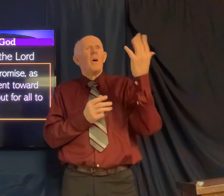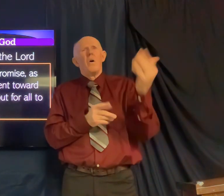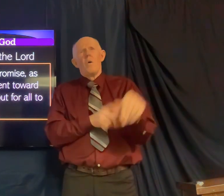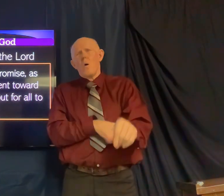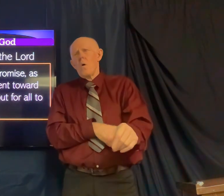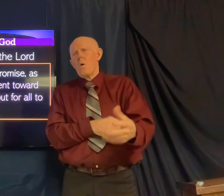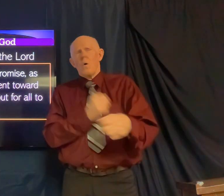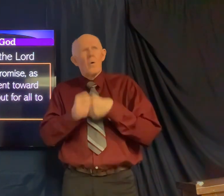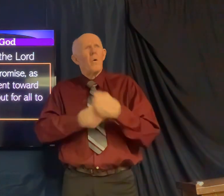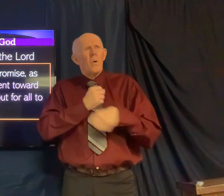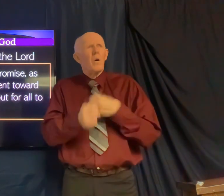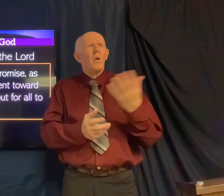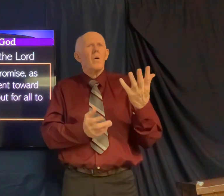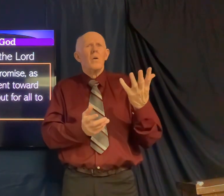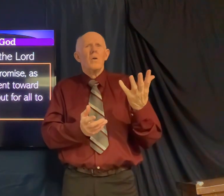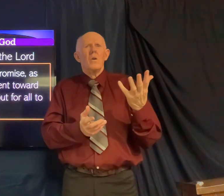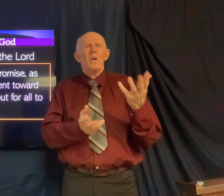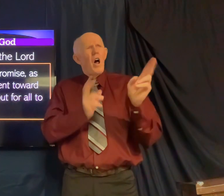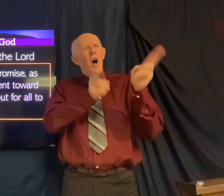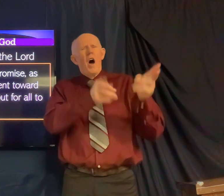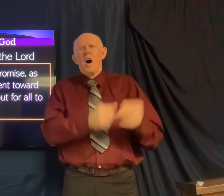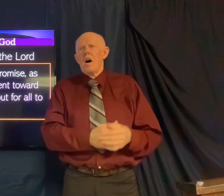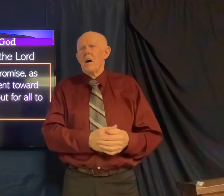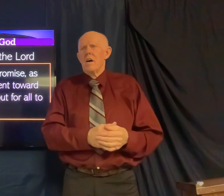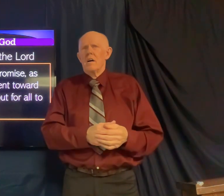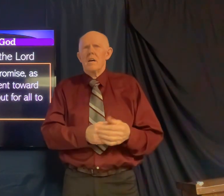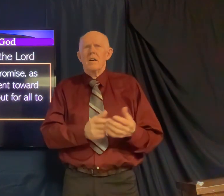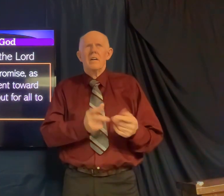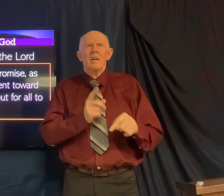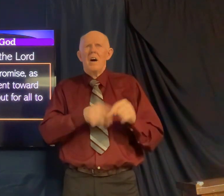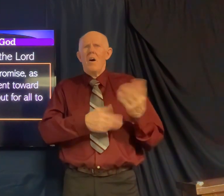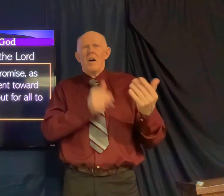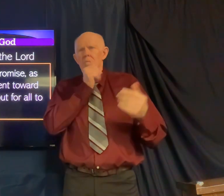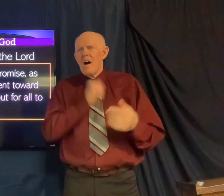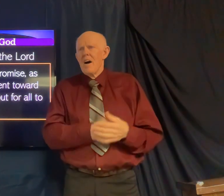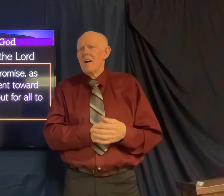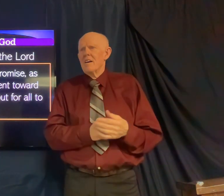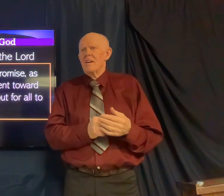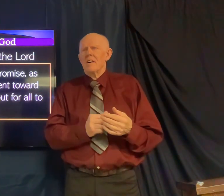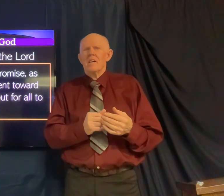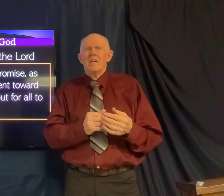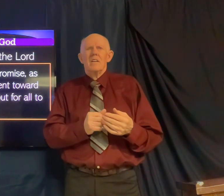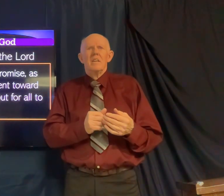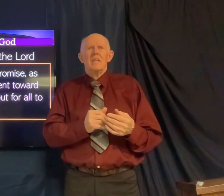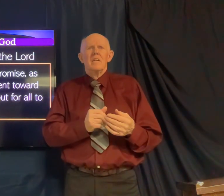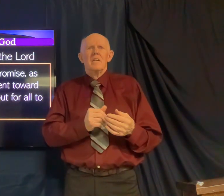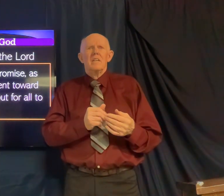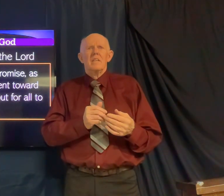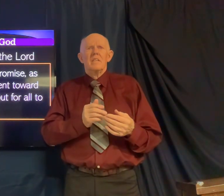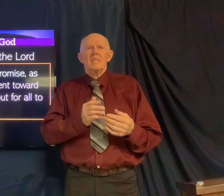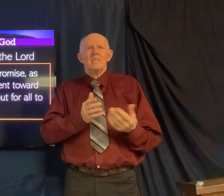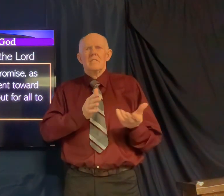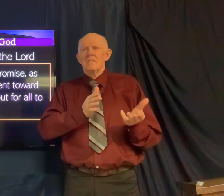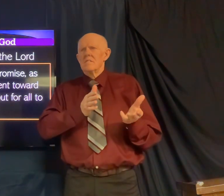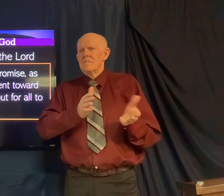some people count slowness. Many years, people want him to hurry. They can't be patient.